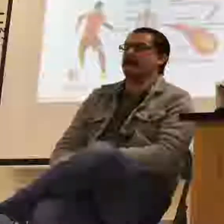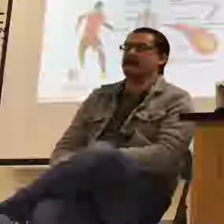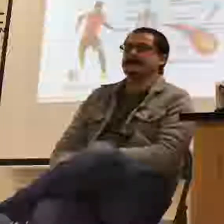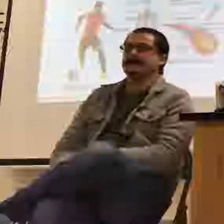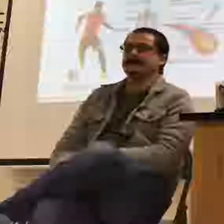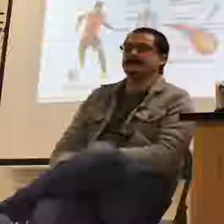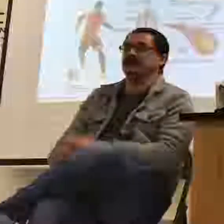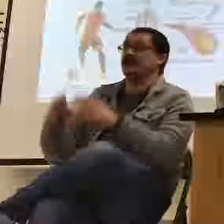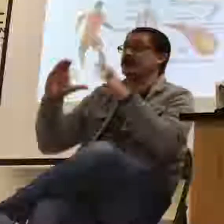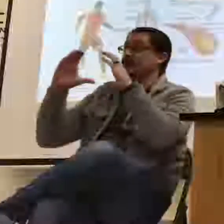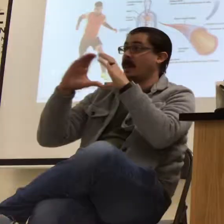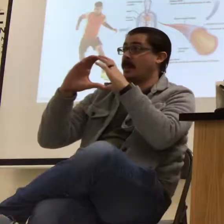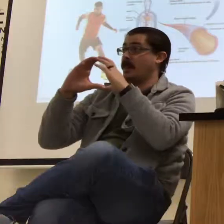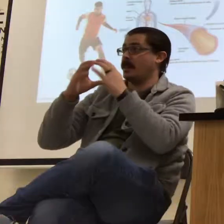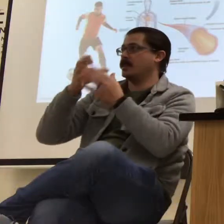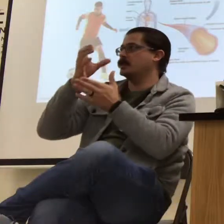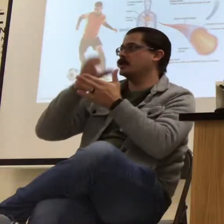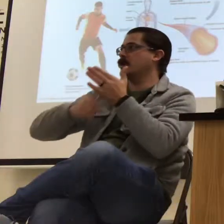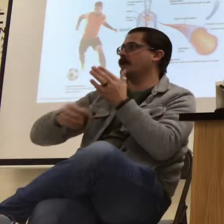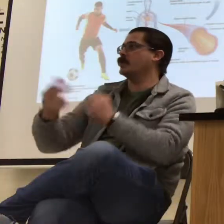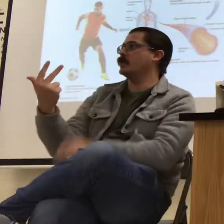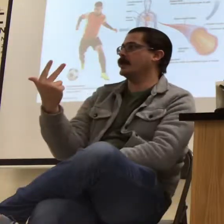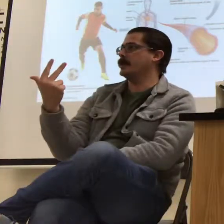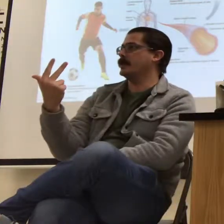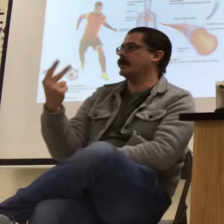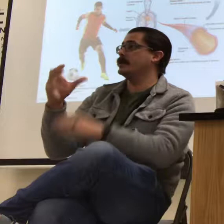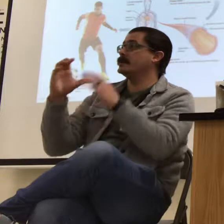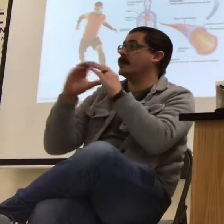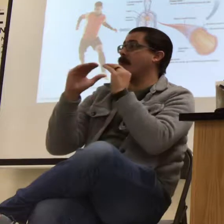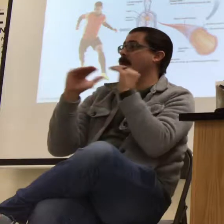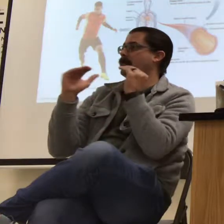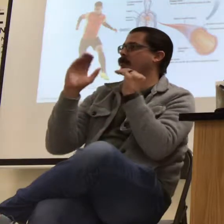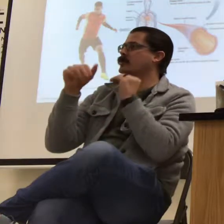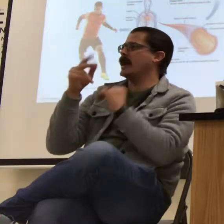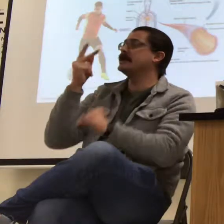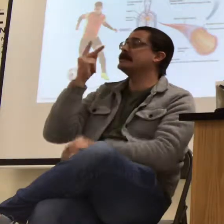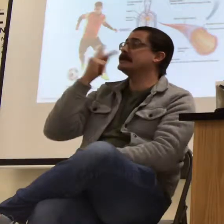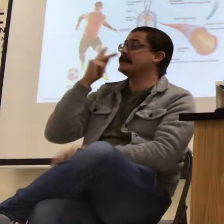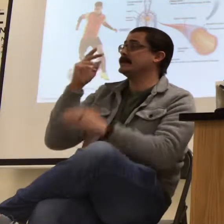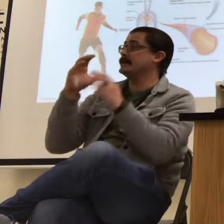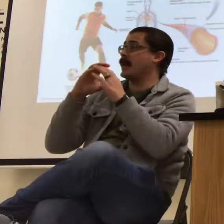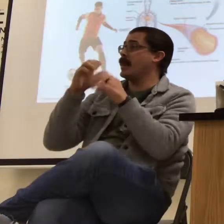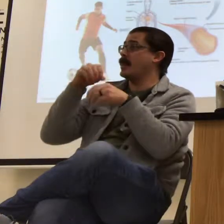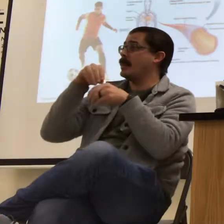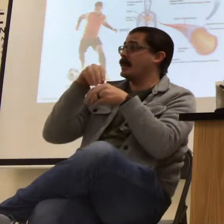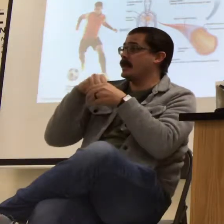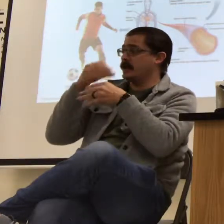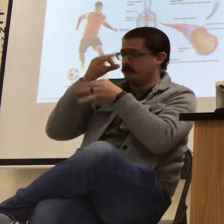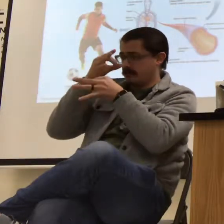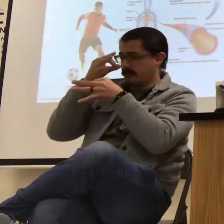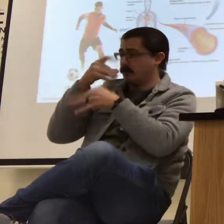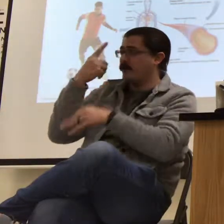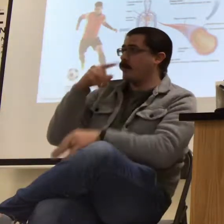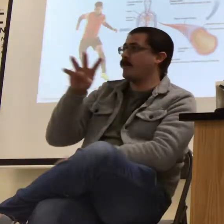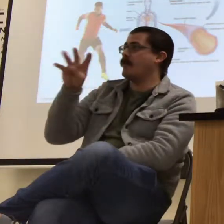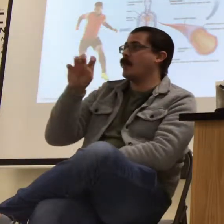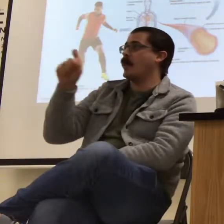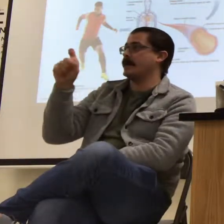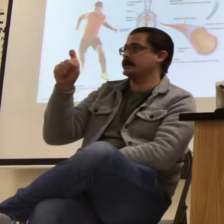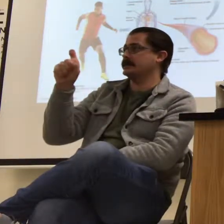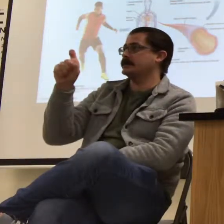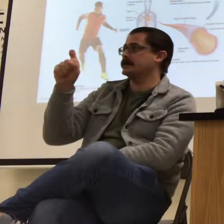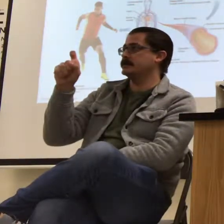Cells is chapter 3. Okay, at the cell level, what I said was you can see cells under our microscopes at 400x.